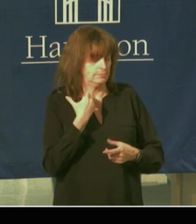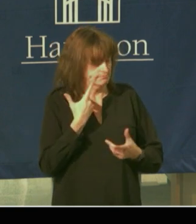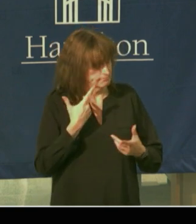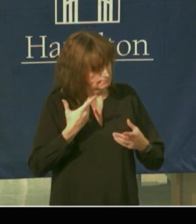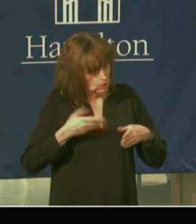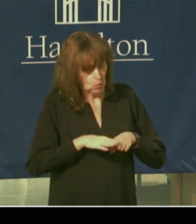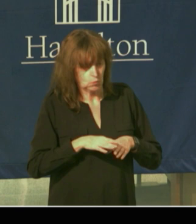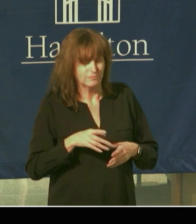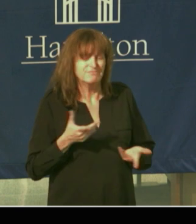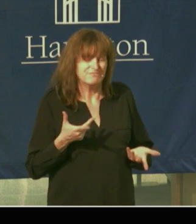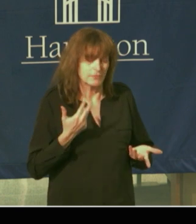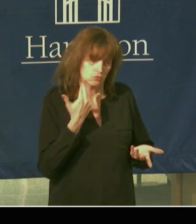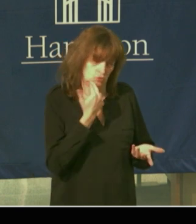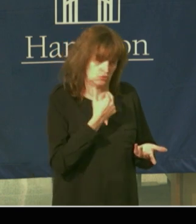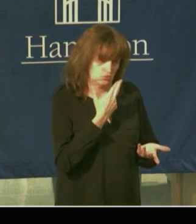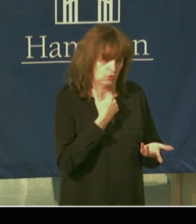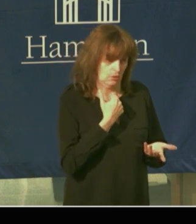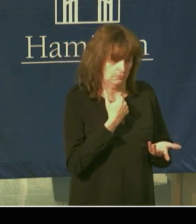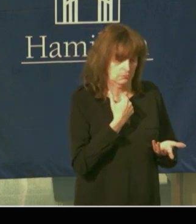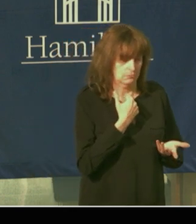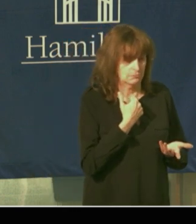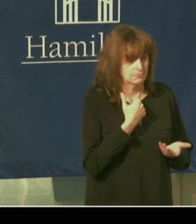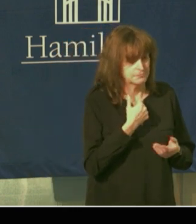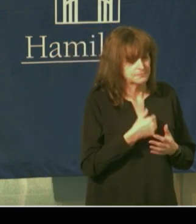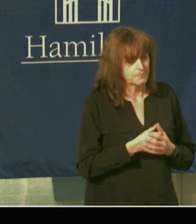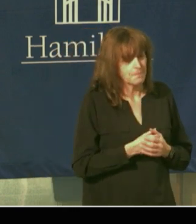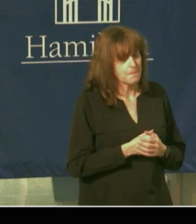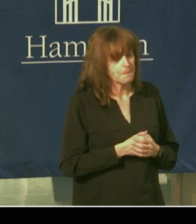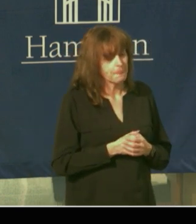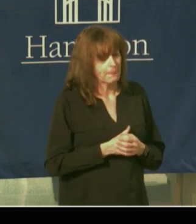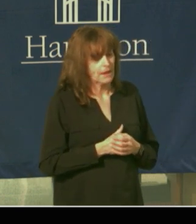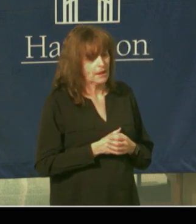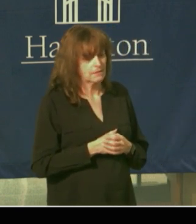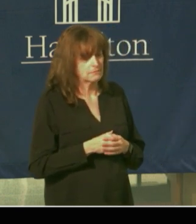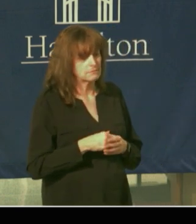is each and every day, you know, I'm